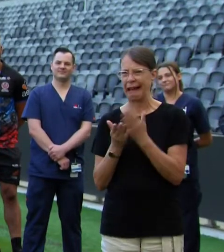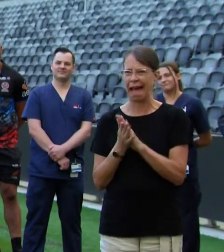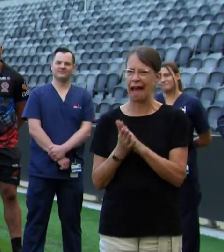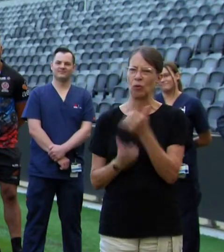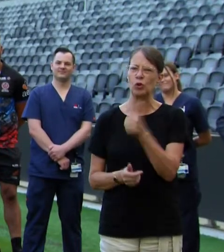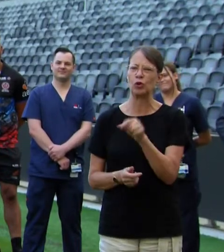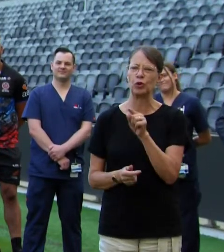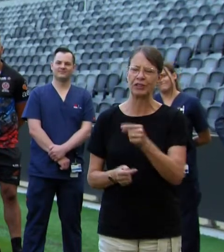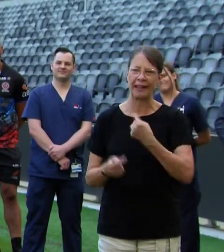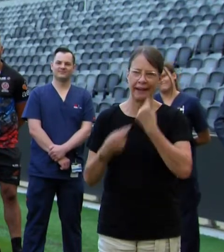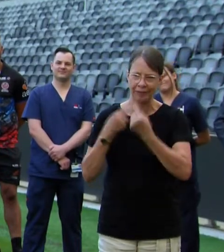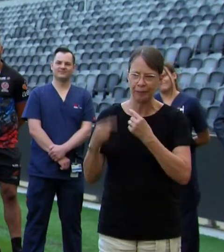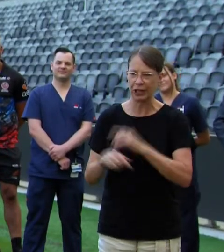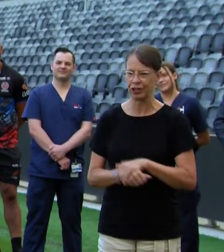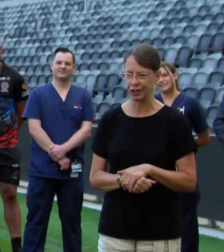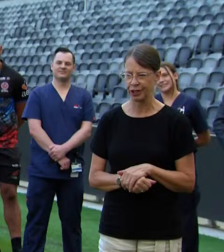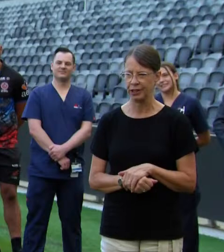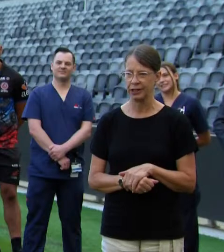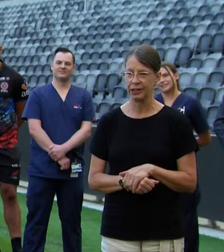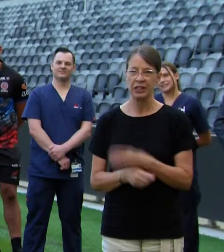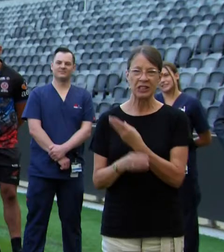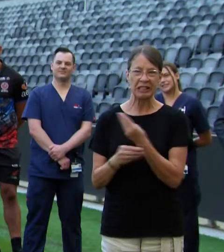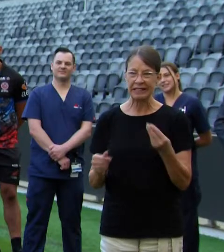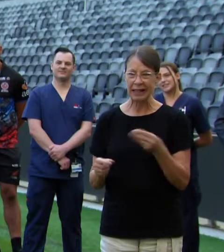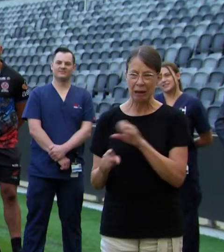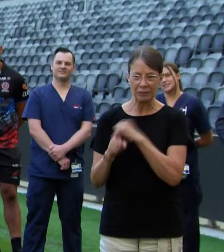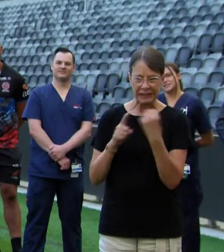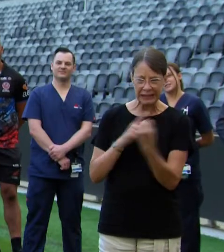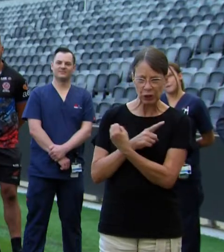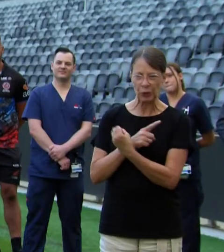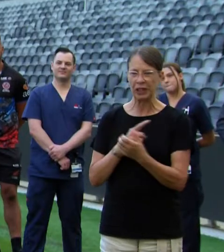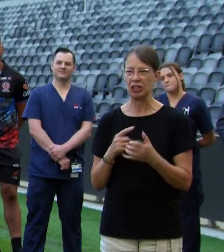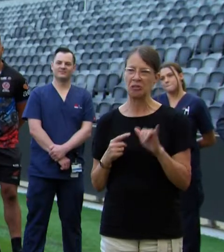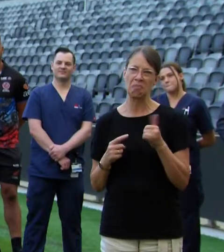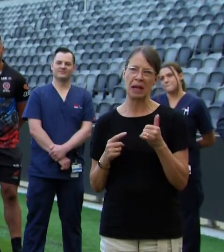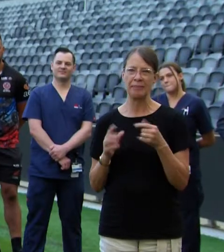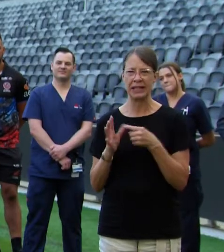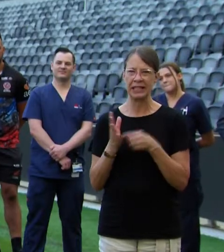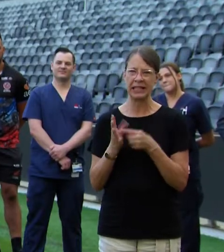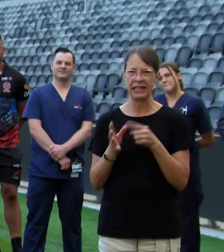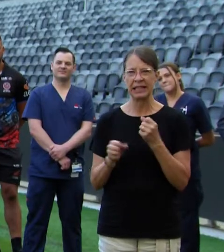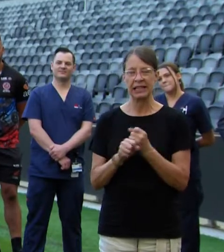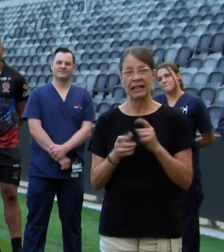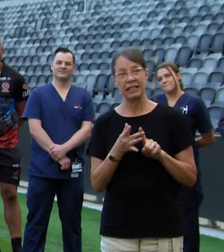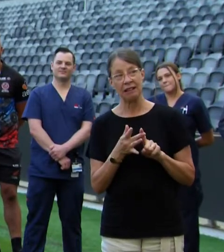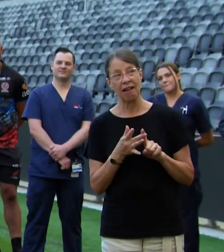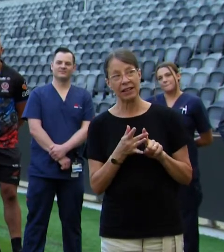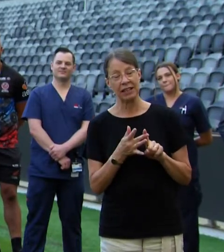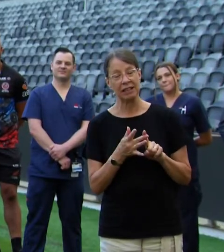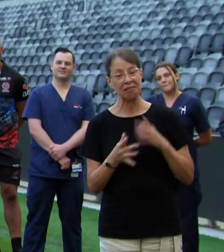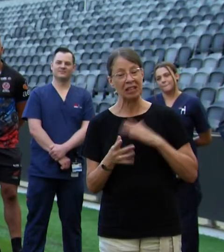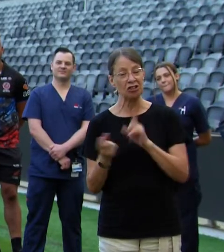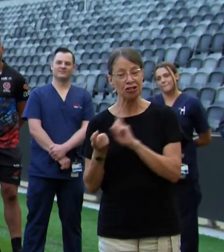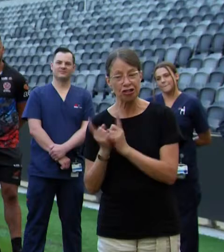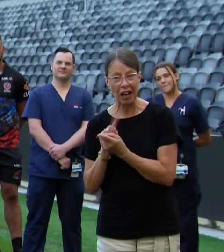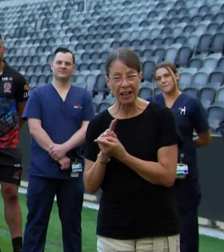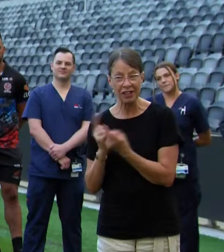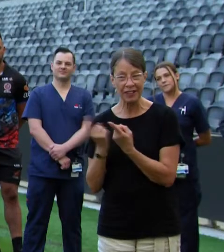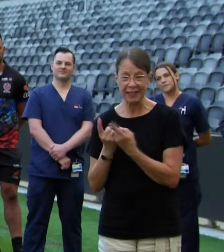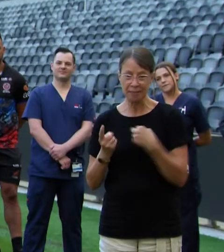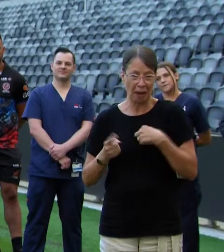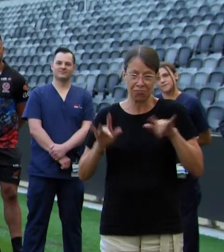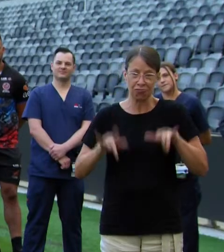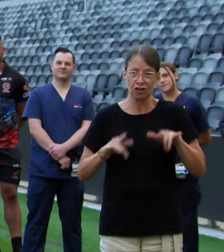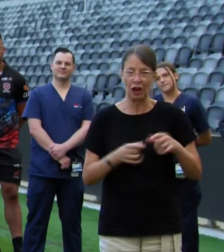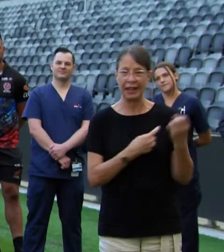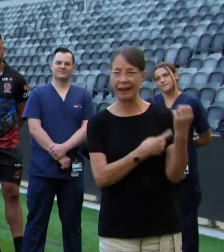different settings in different states where that ATAGI advice might make certain changes, but I haven't seen the advice, and